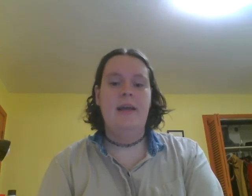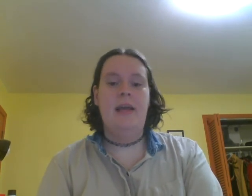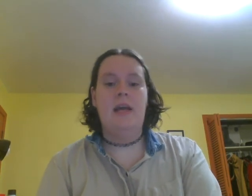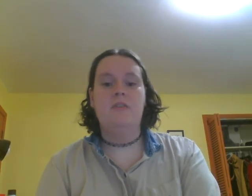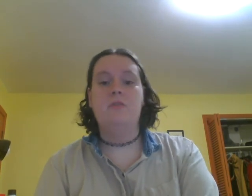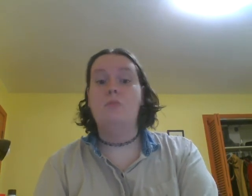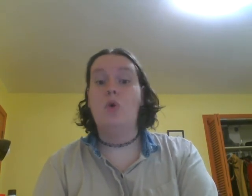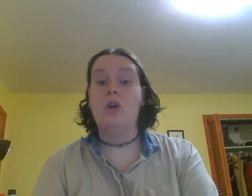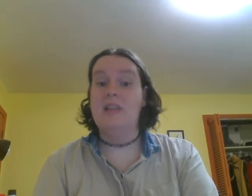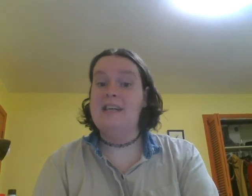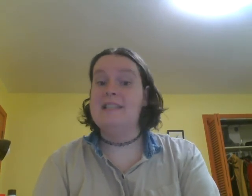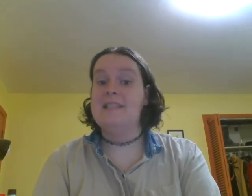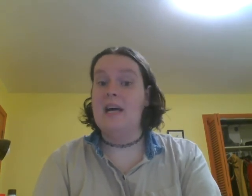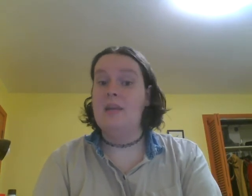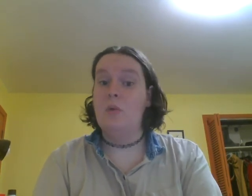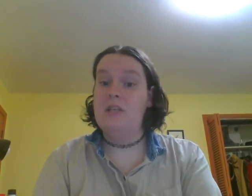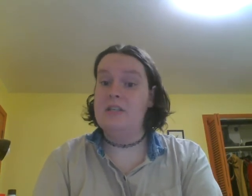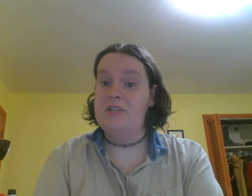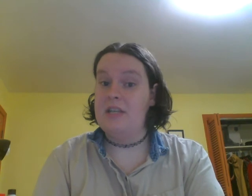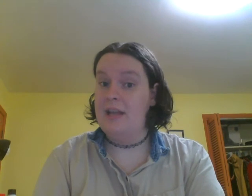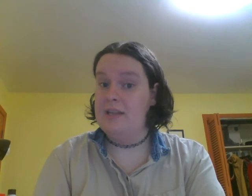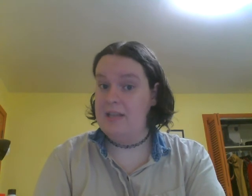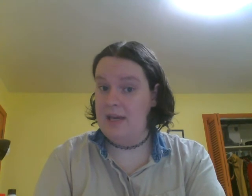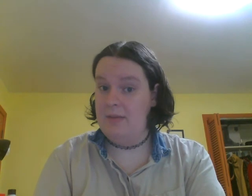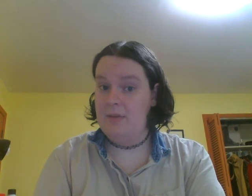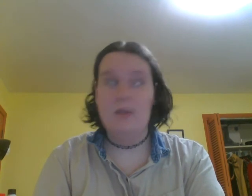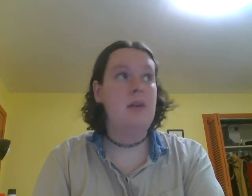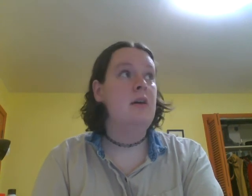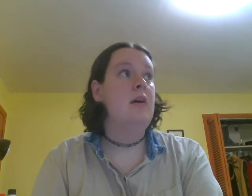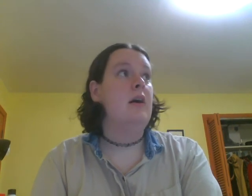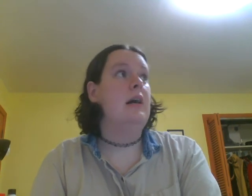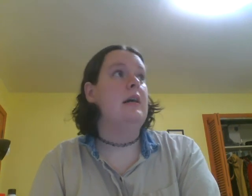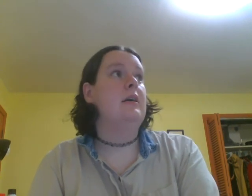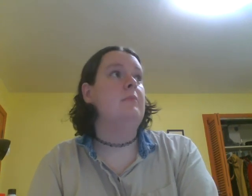and you more or less sign one digit at a time,